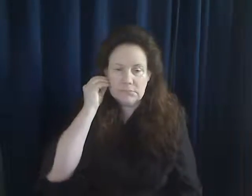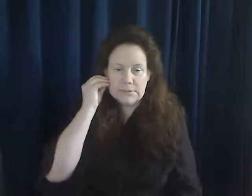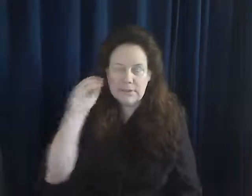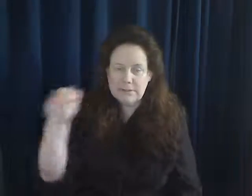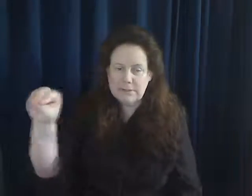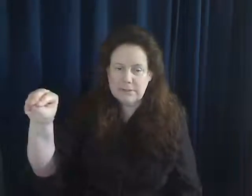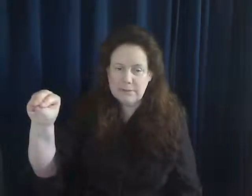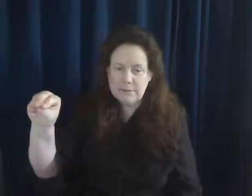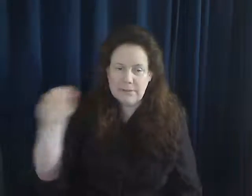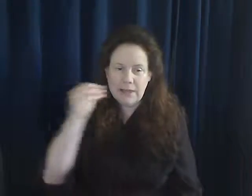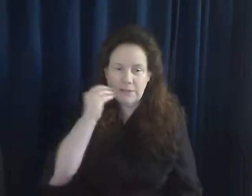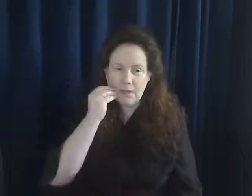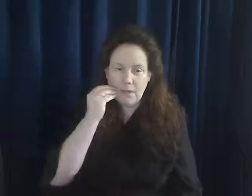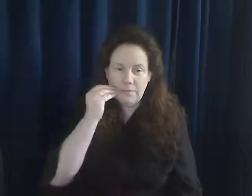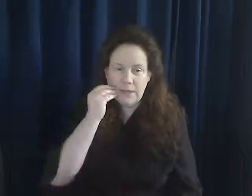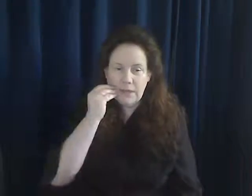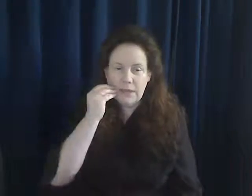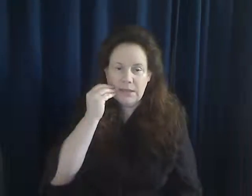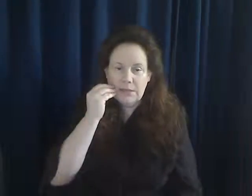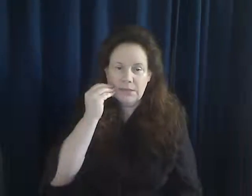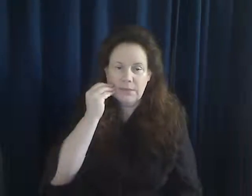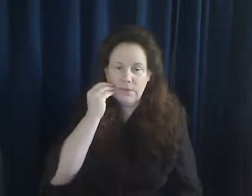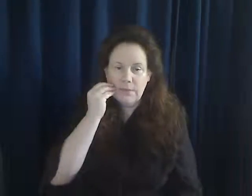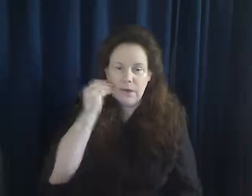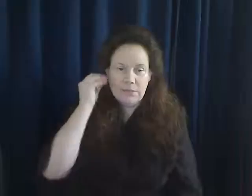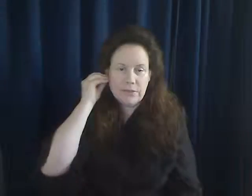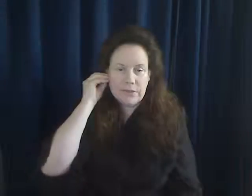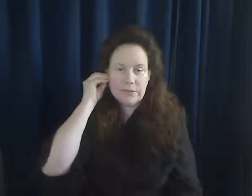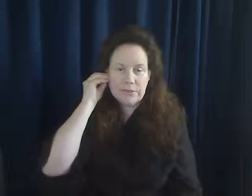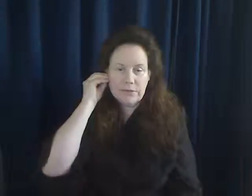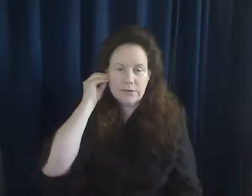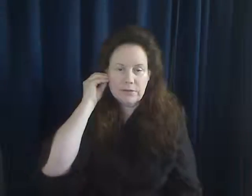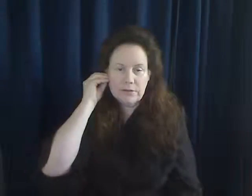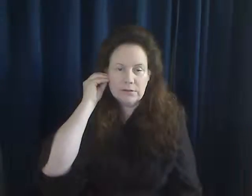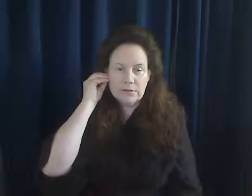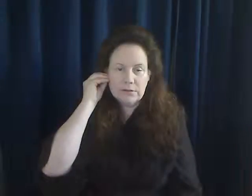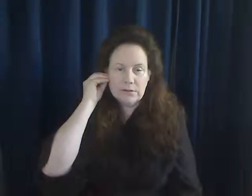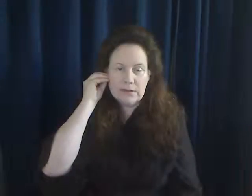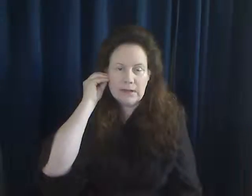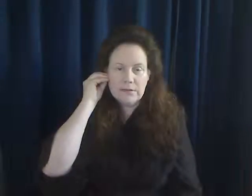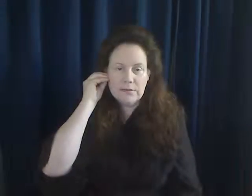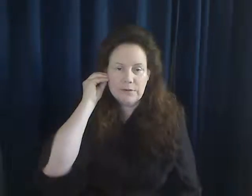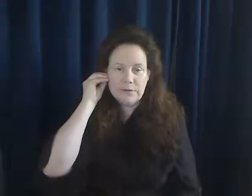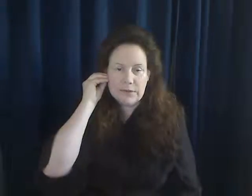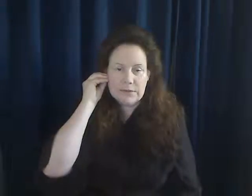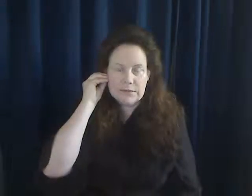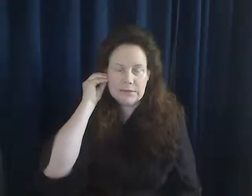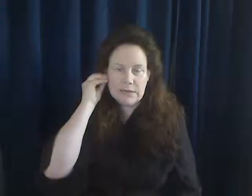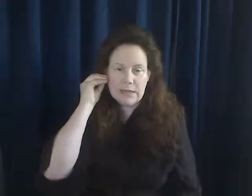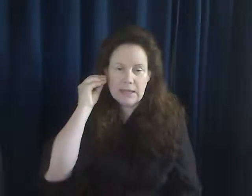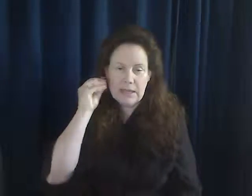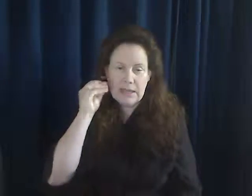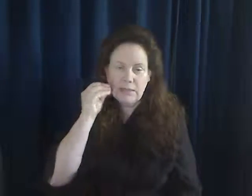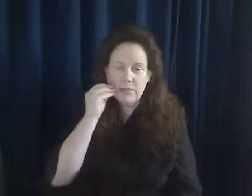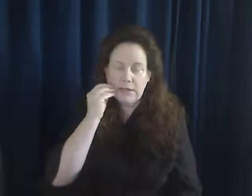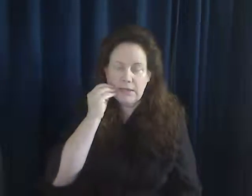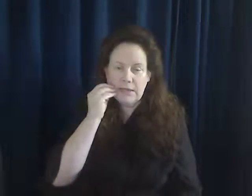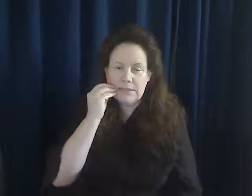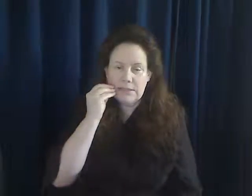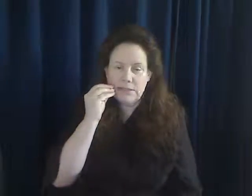So it's a little bit flattened O near your mouth and near the back of your face. And what it has to do